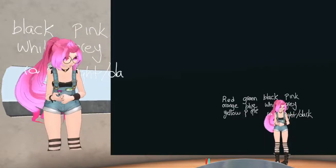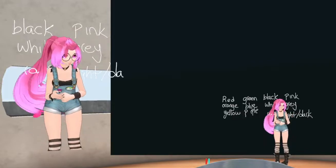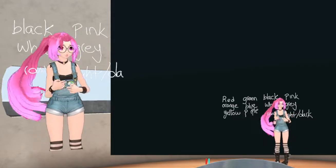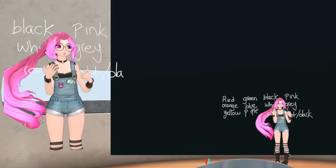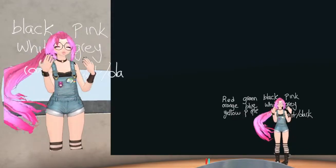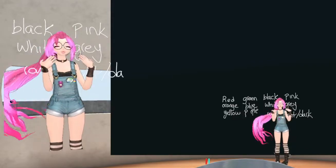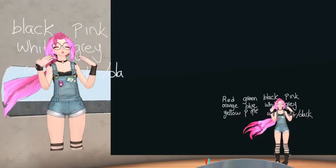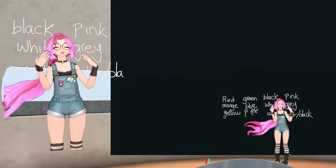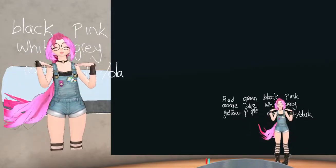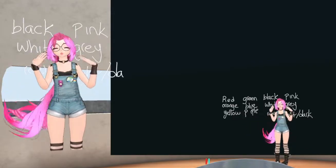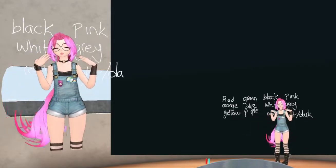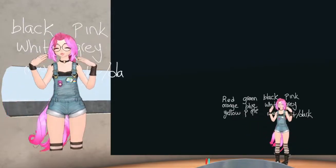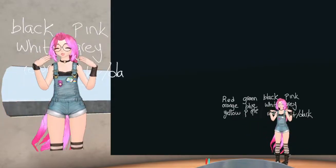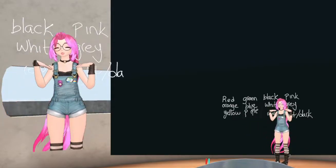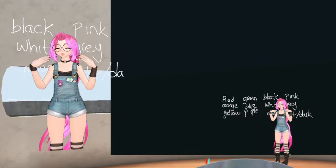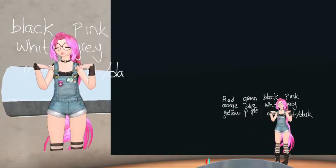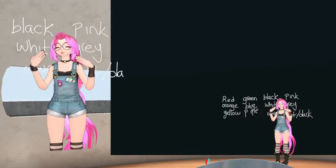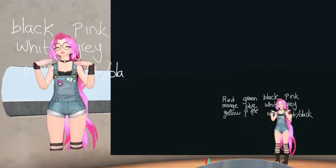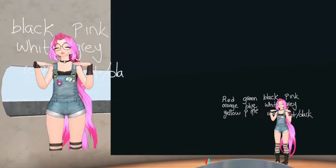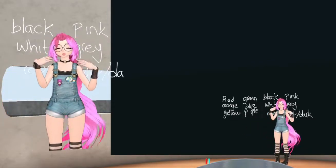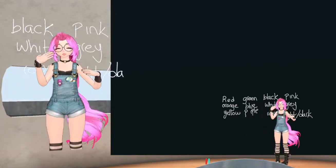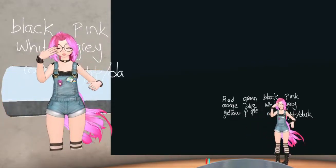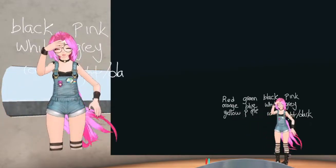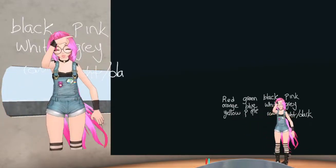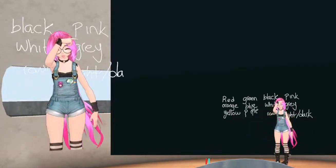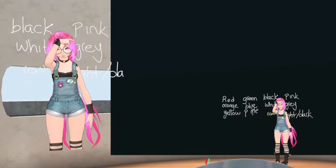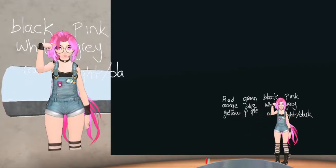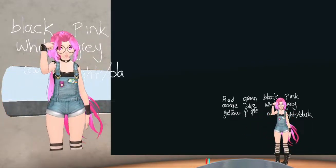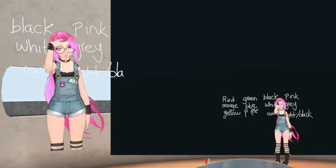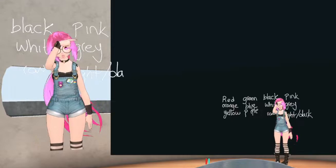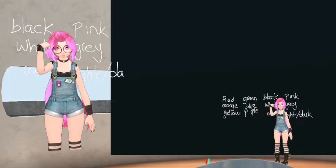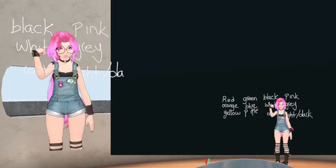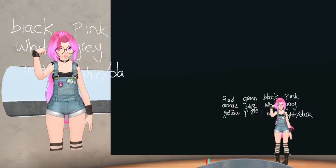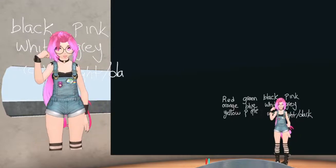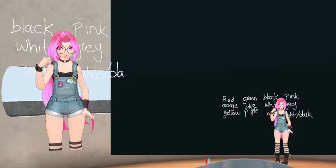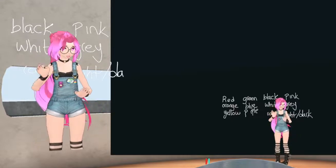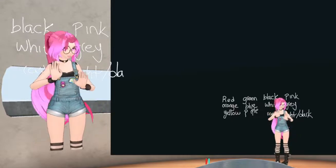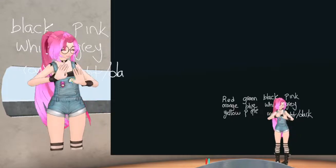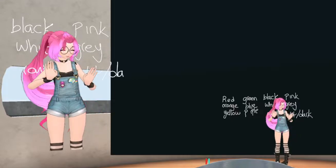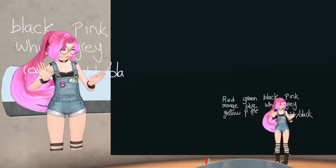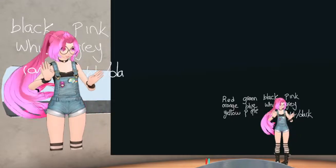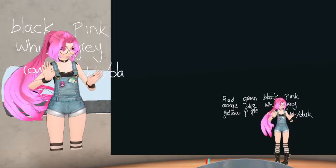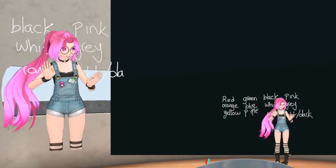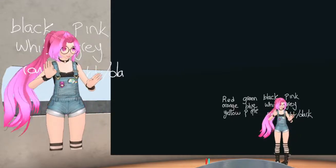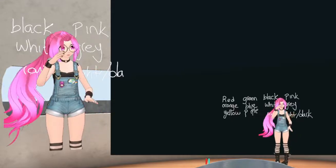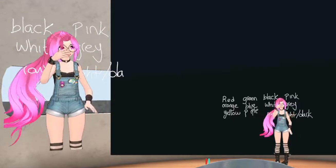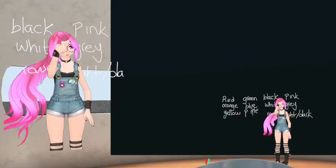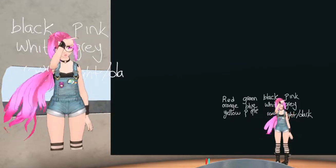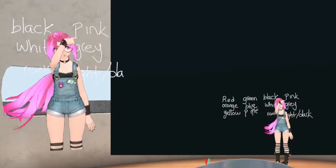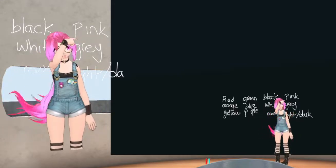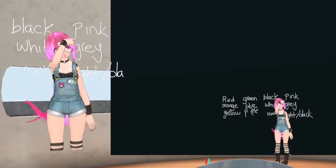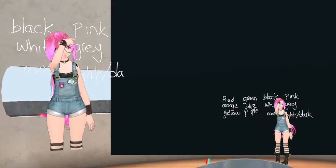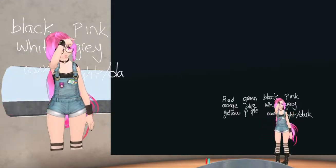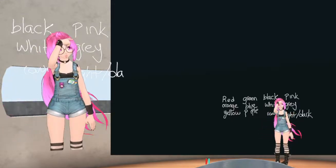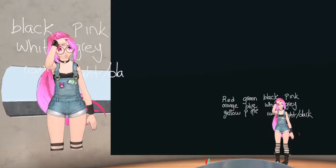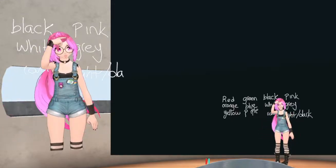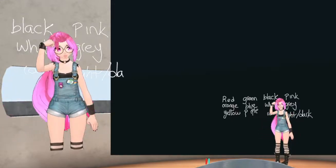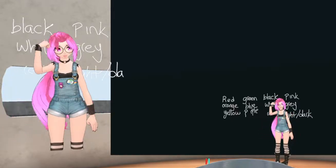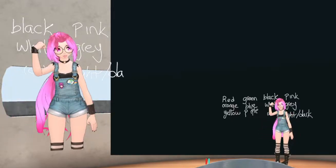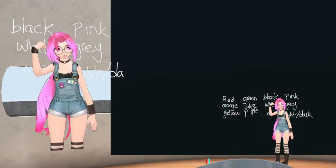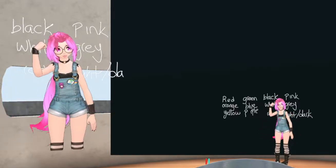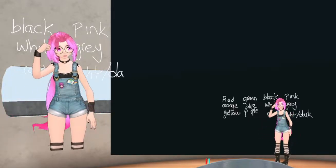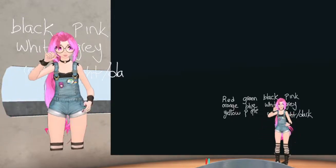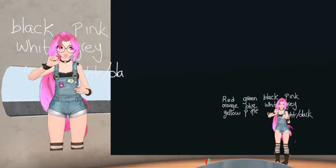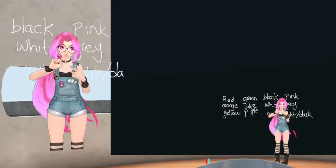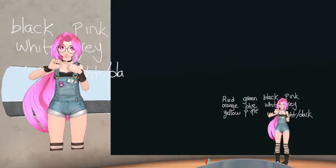summer, which is what we are living through right now, right? So you don't want to do it 2 times. That's different. You also don't want to